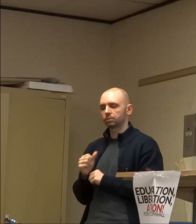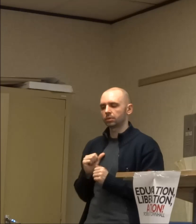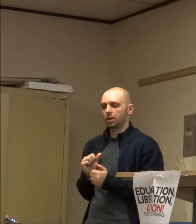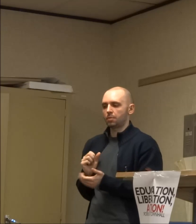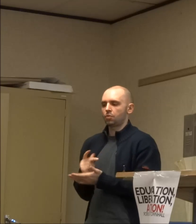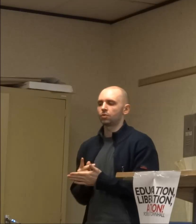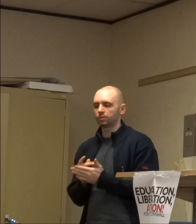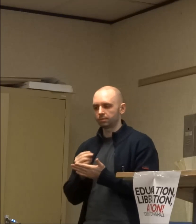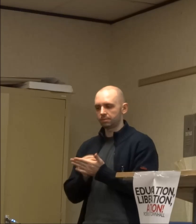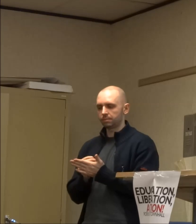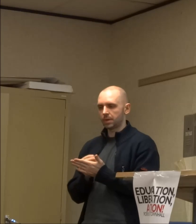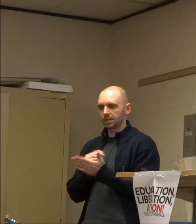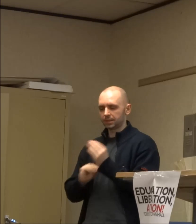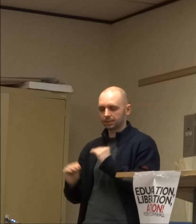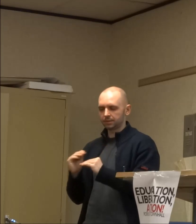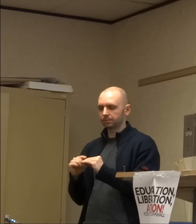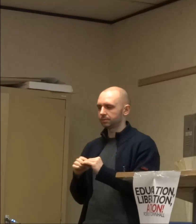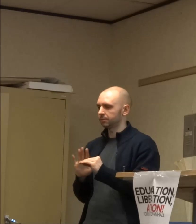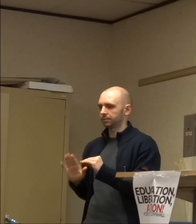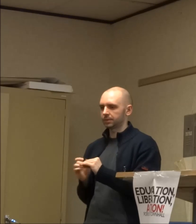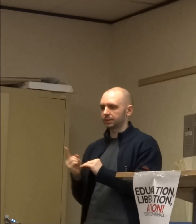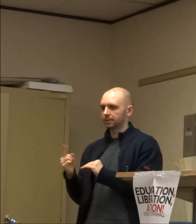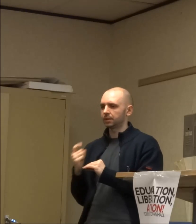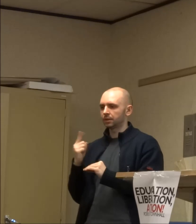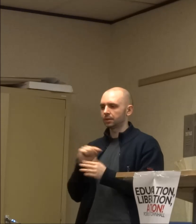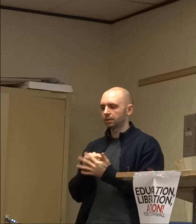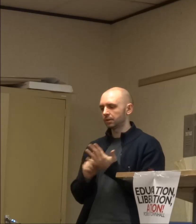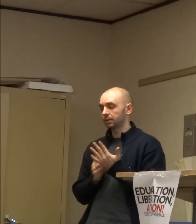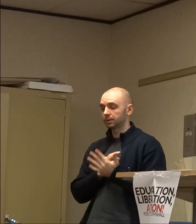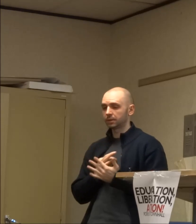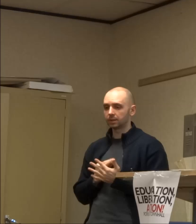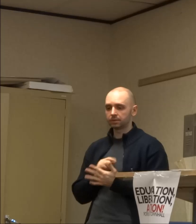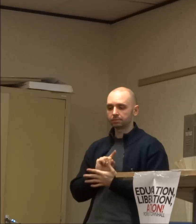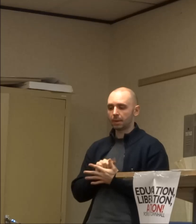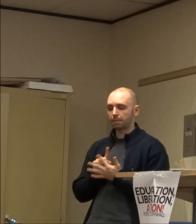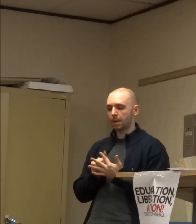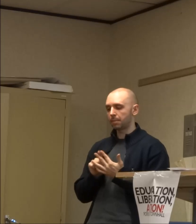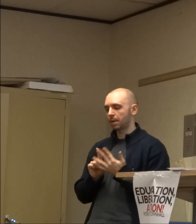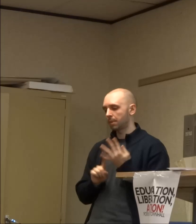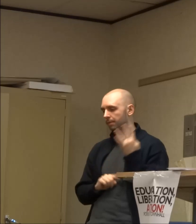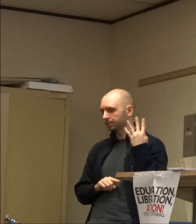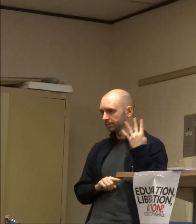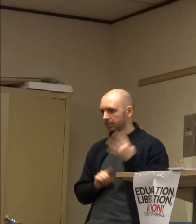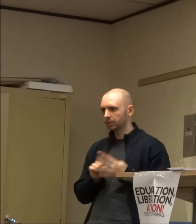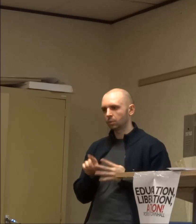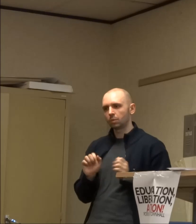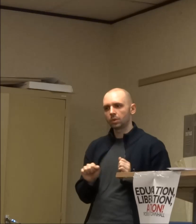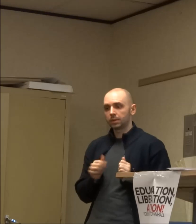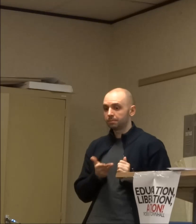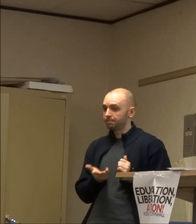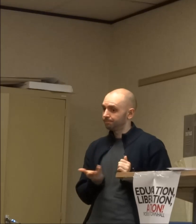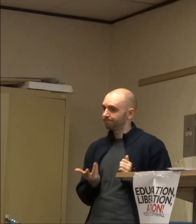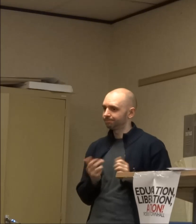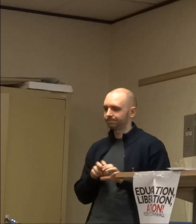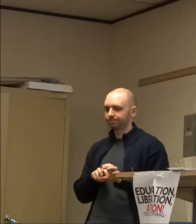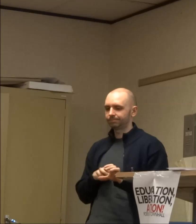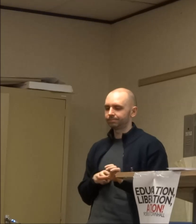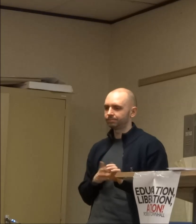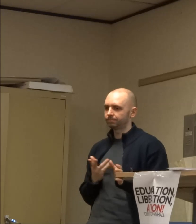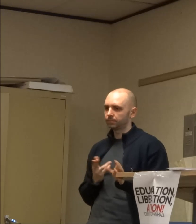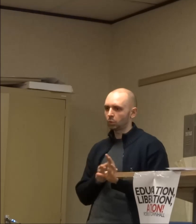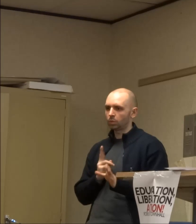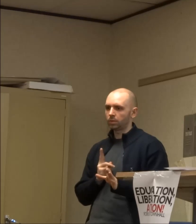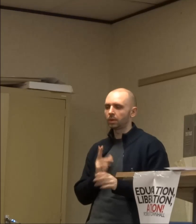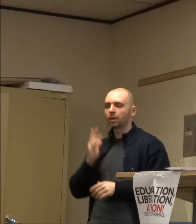we can potentially lose Professors Stan and Jill, Leonie, and Rosalind. Let me quickly reflect on why this is potentially